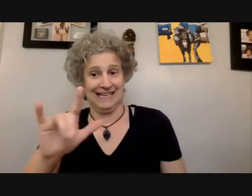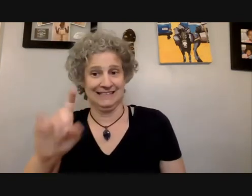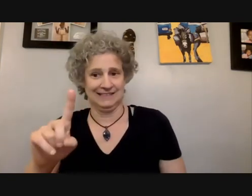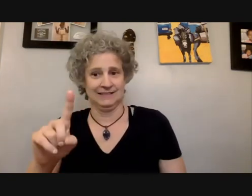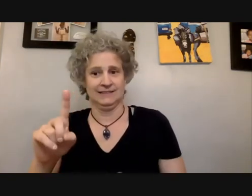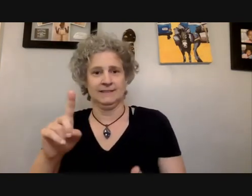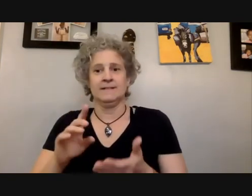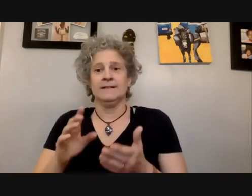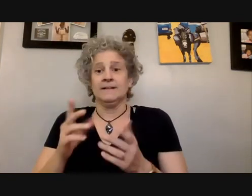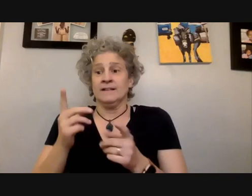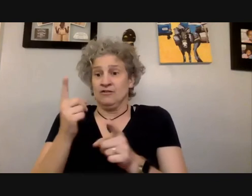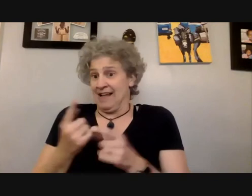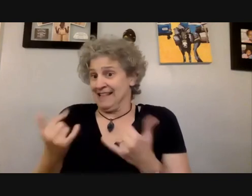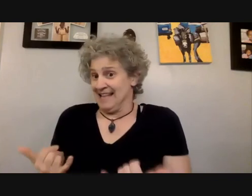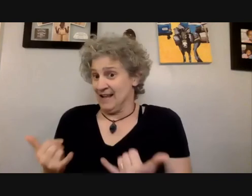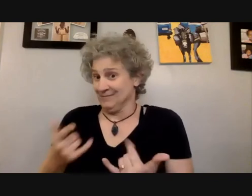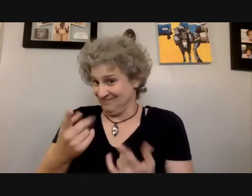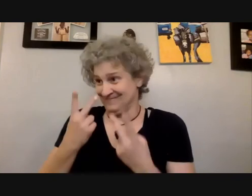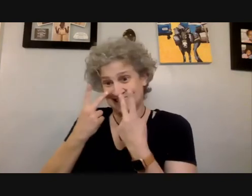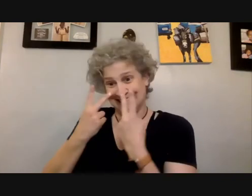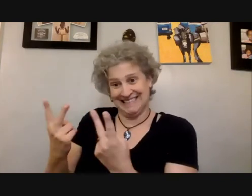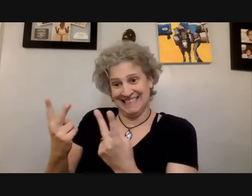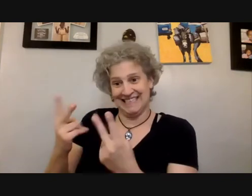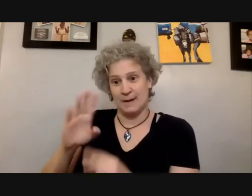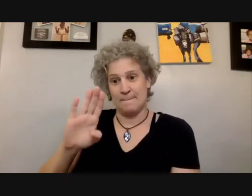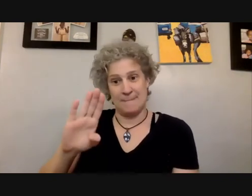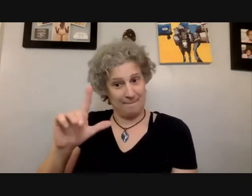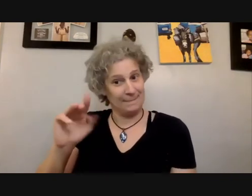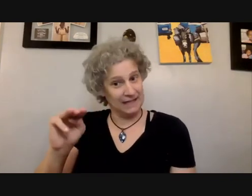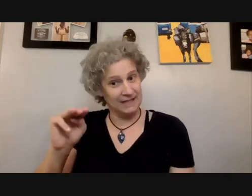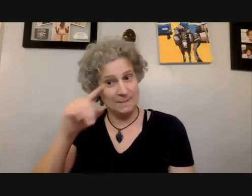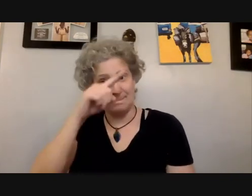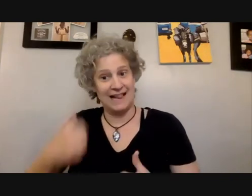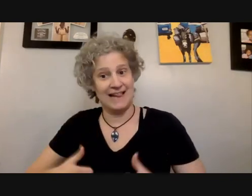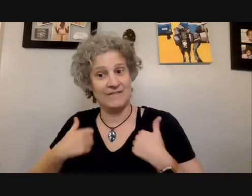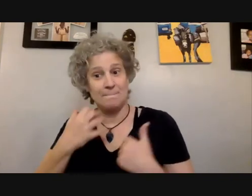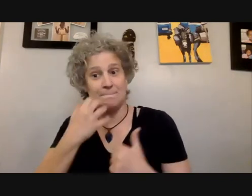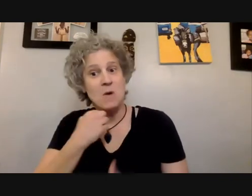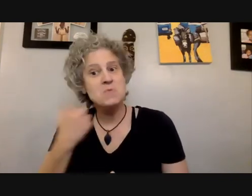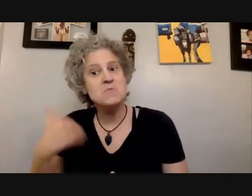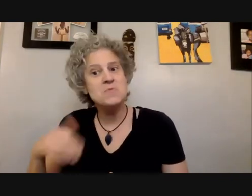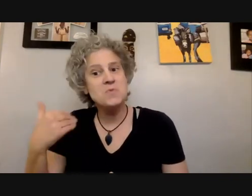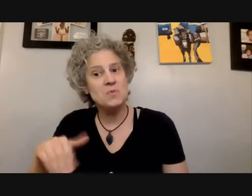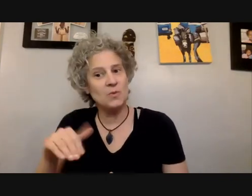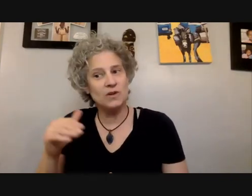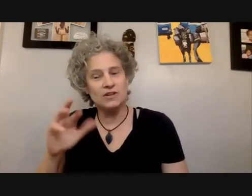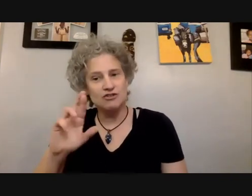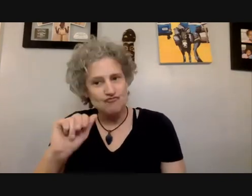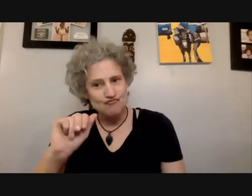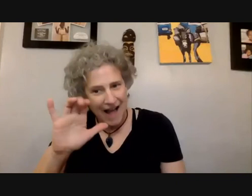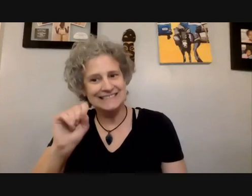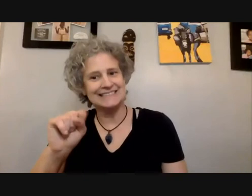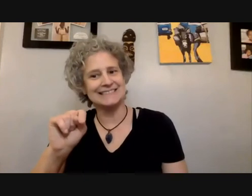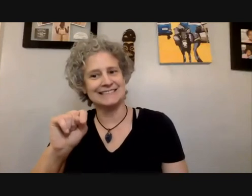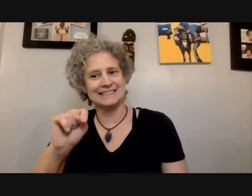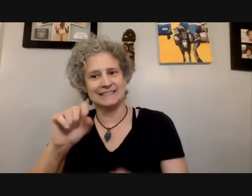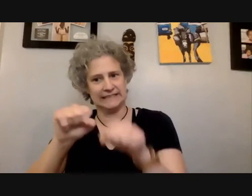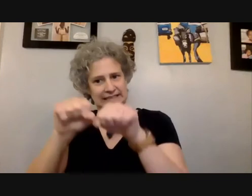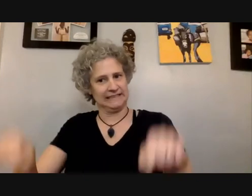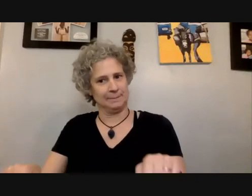So, marginalized communities or groups of people. Right now, with the recent Black Lives Matter movement,